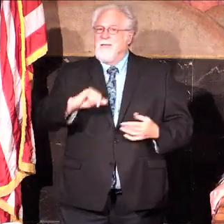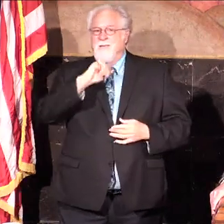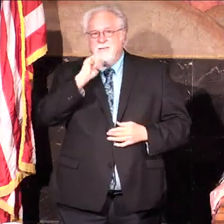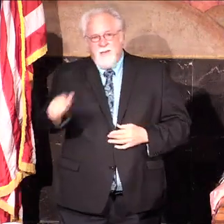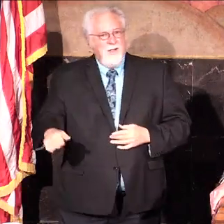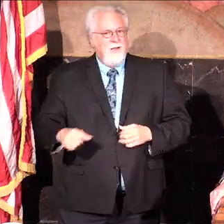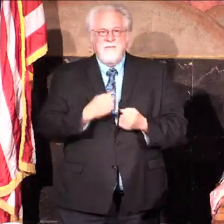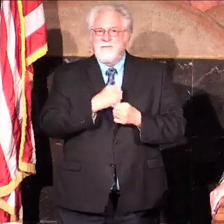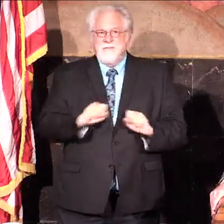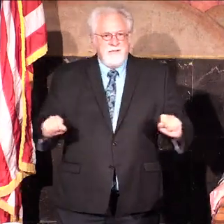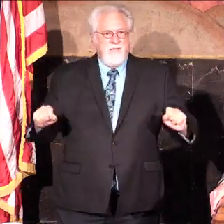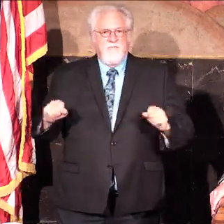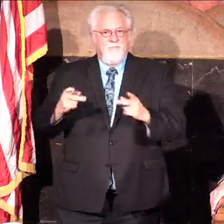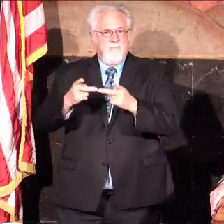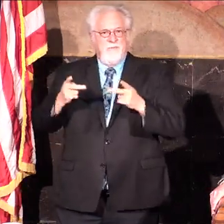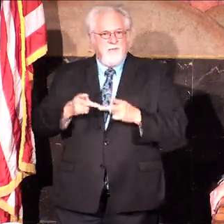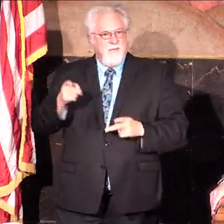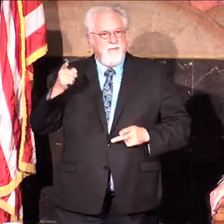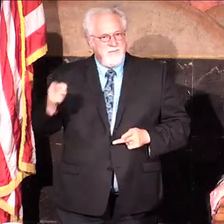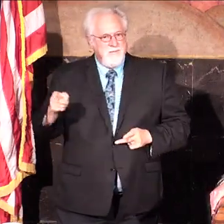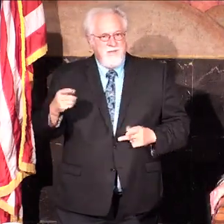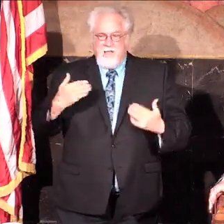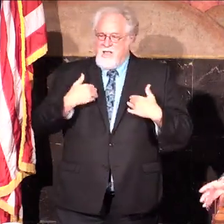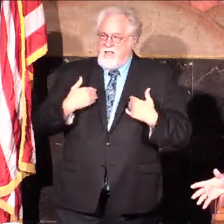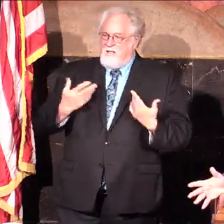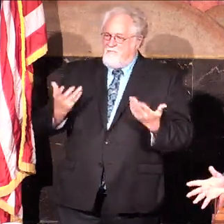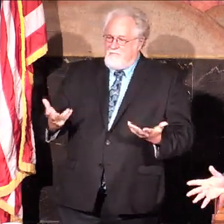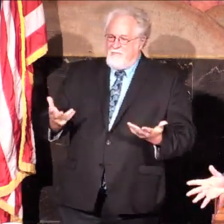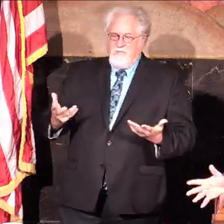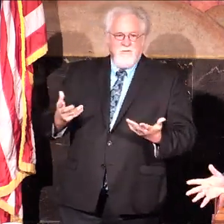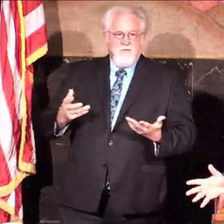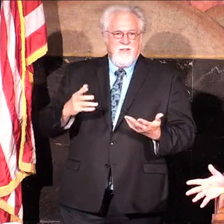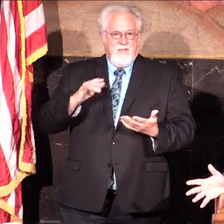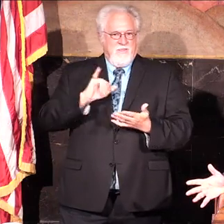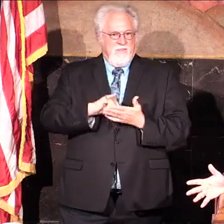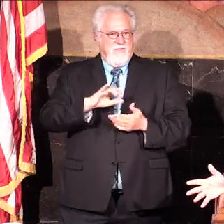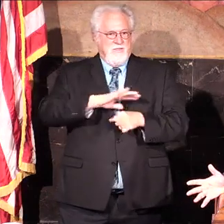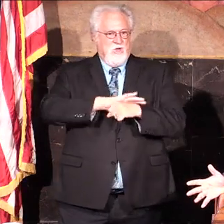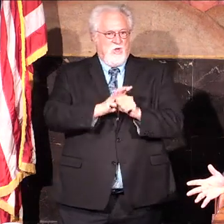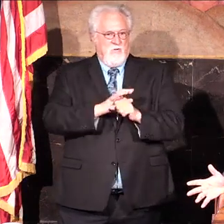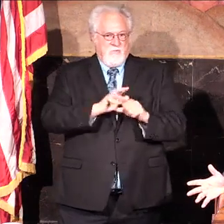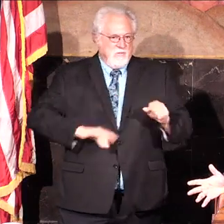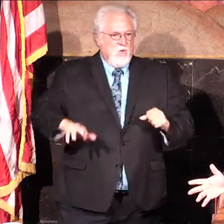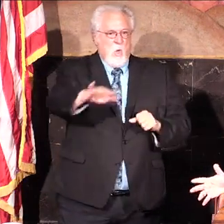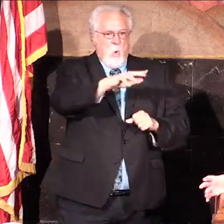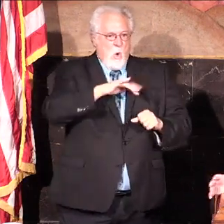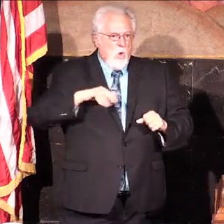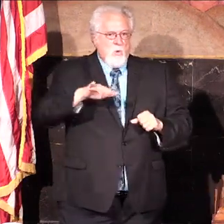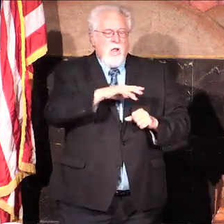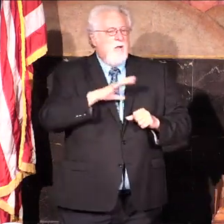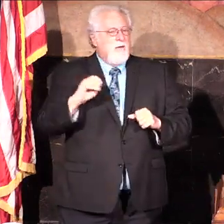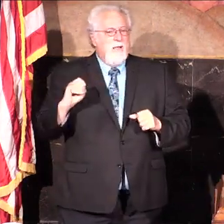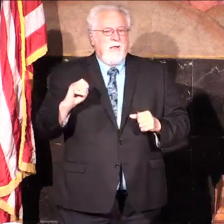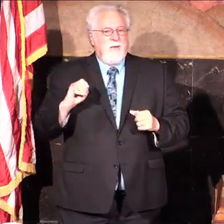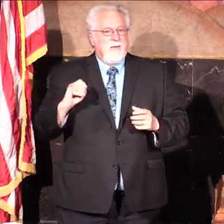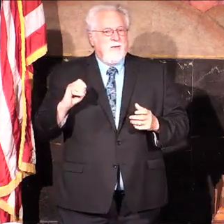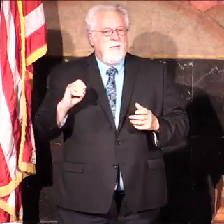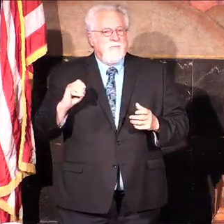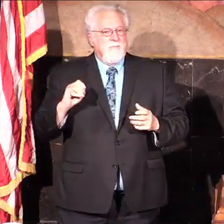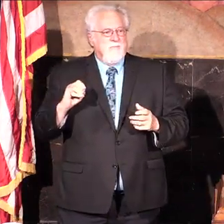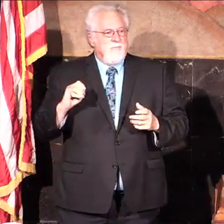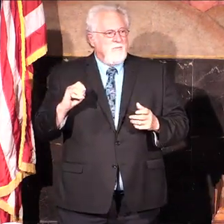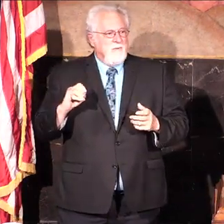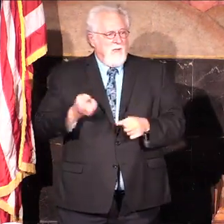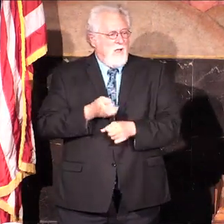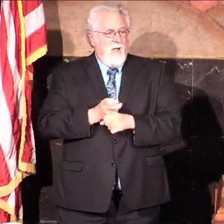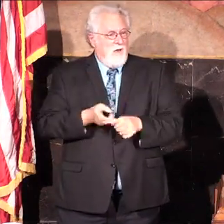a safe venue when you have a pandemic of the nature that we have. And so these